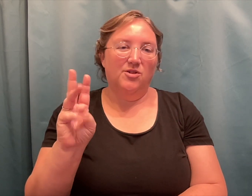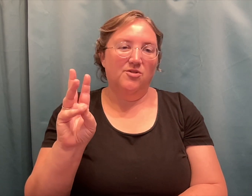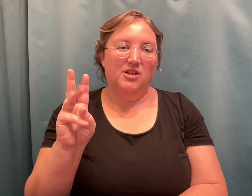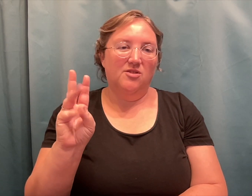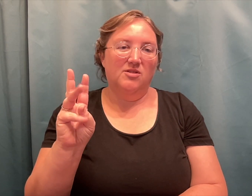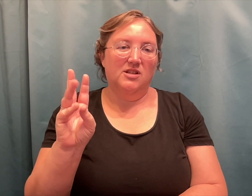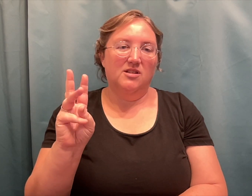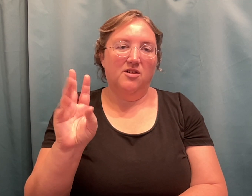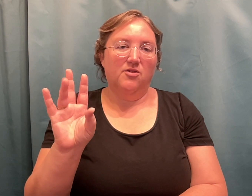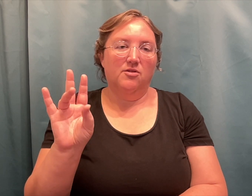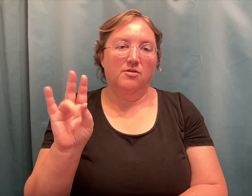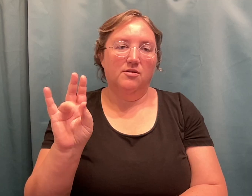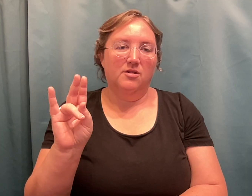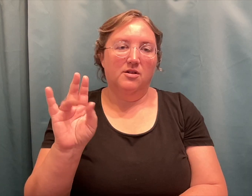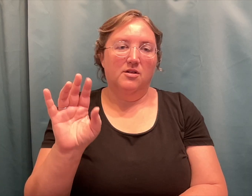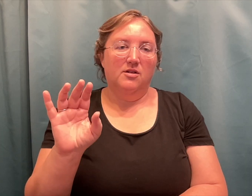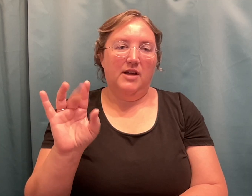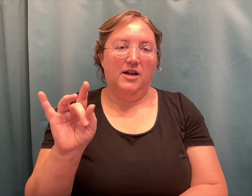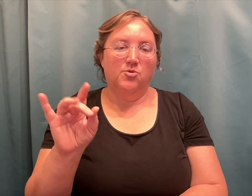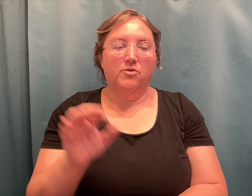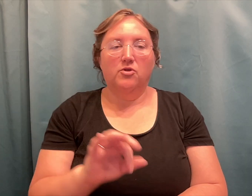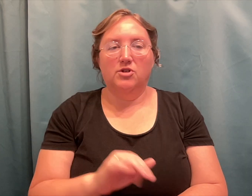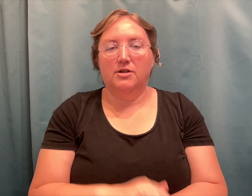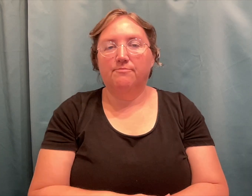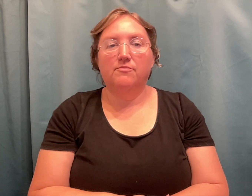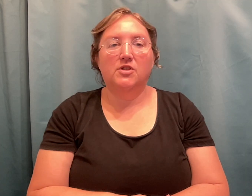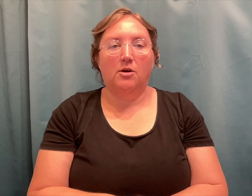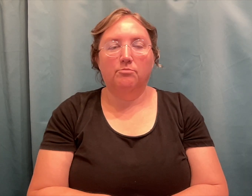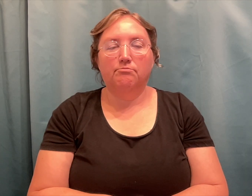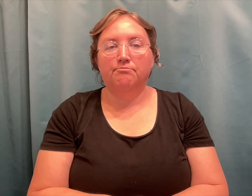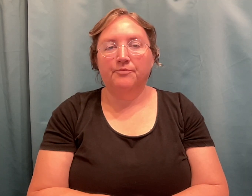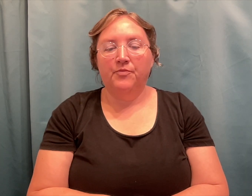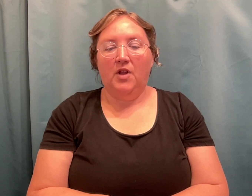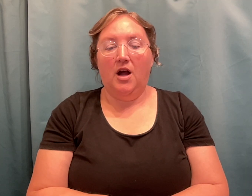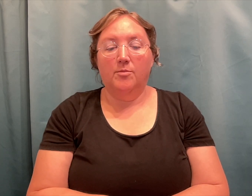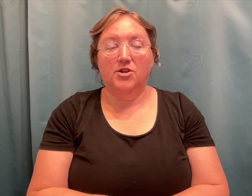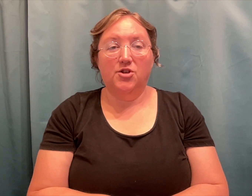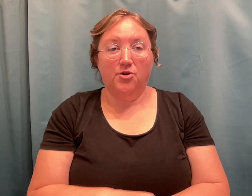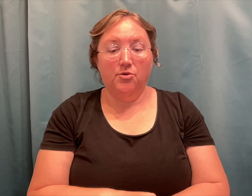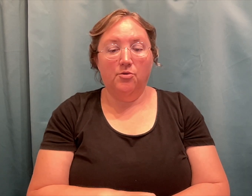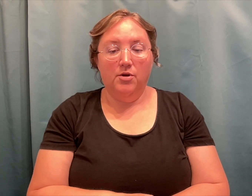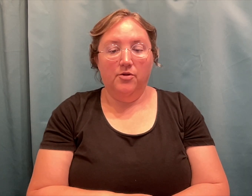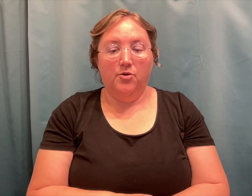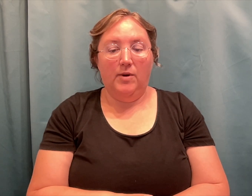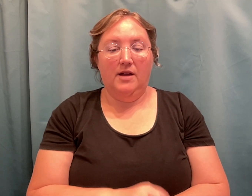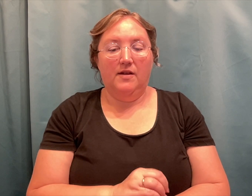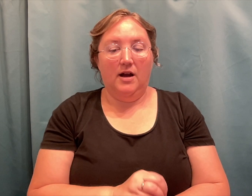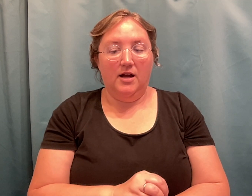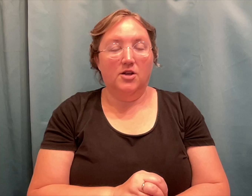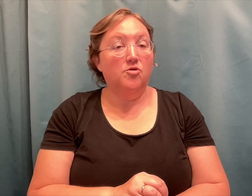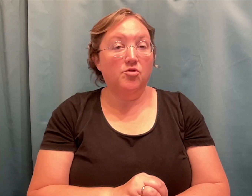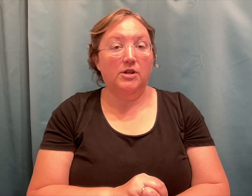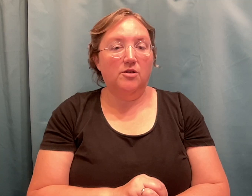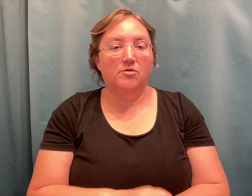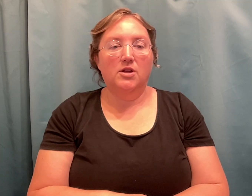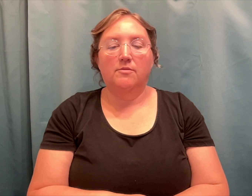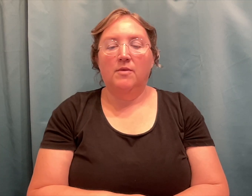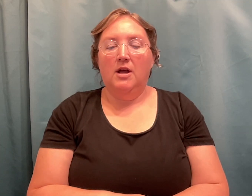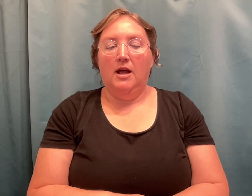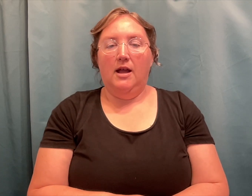usually use this other casual version. So I'm going to show you the way that I usually use it,